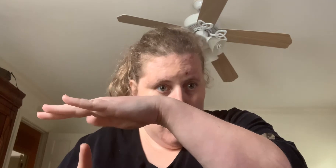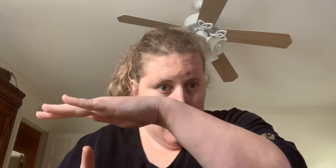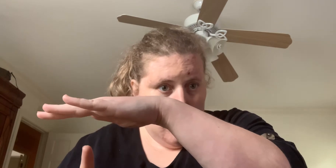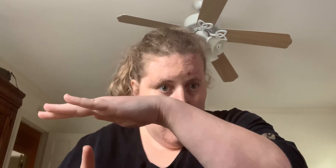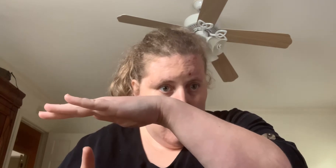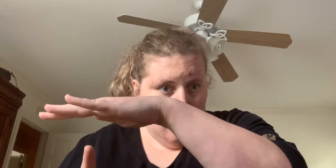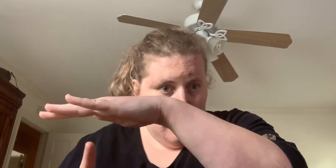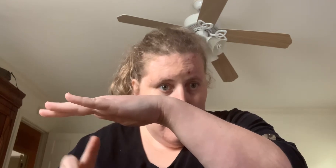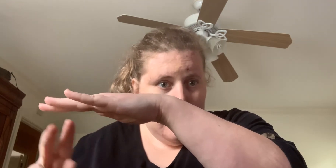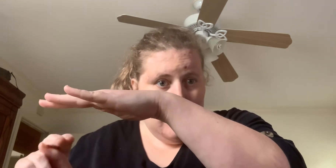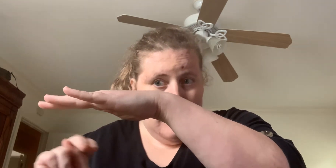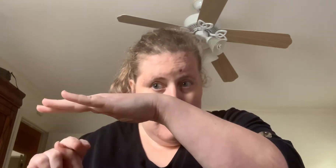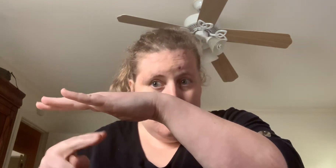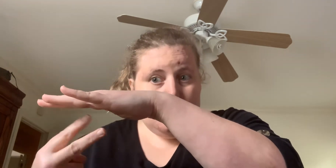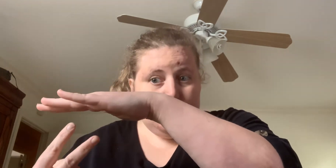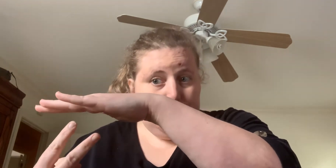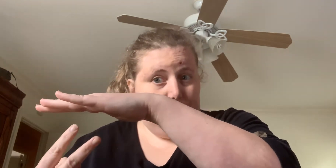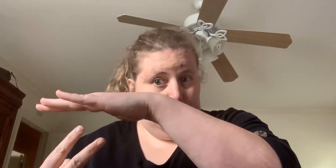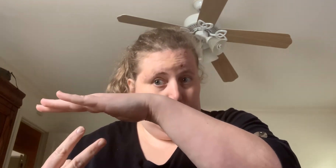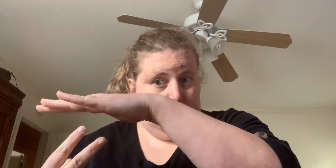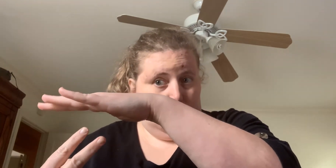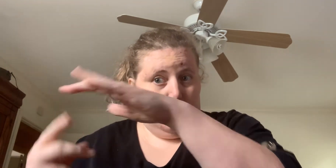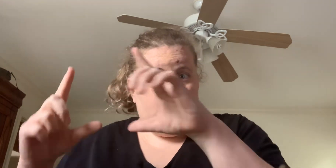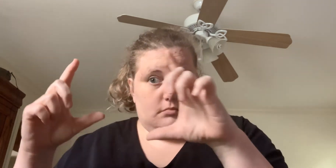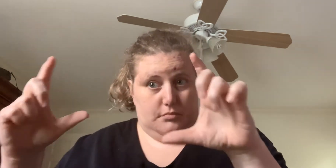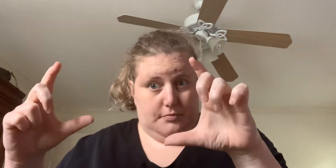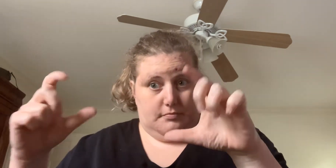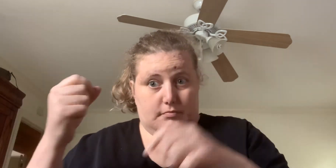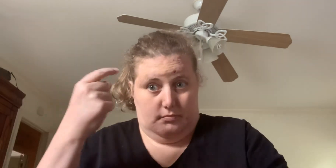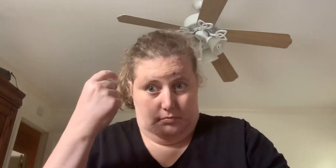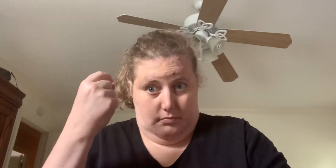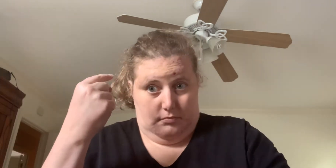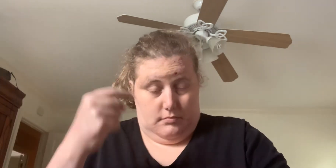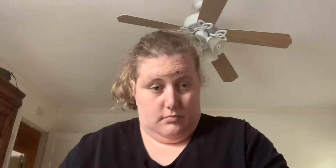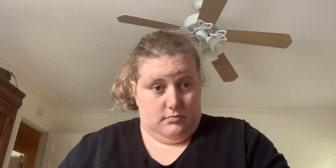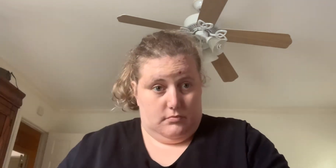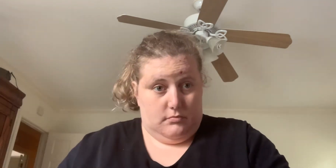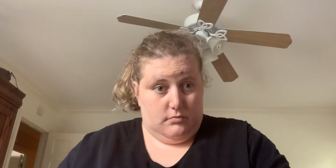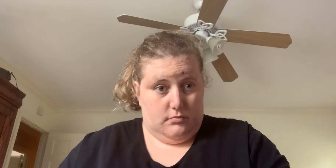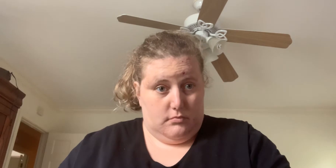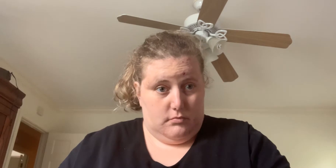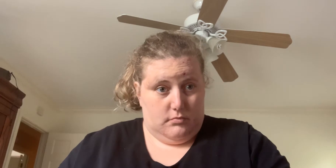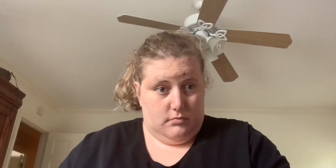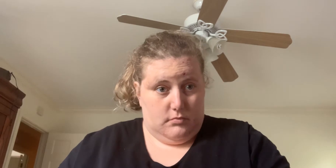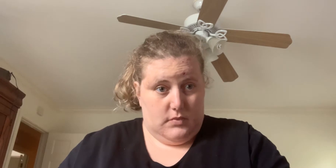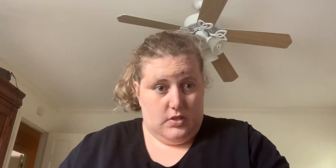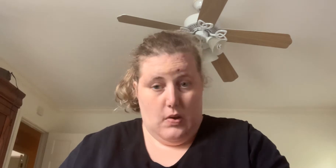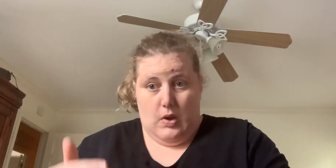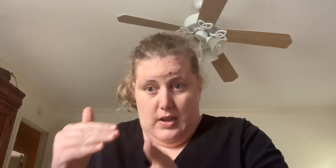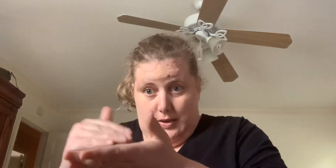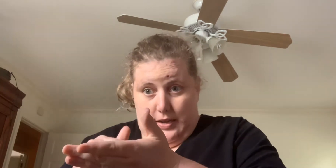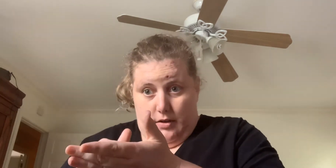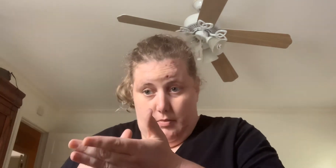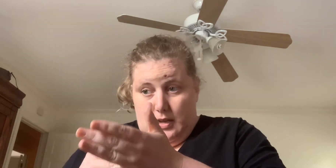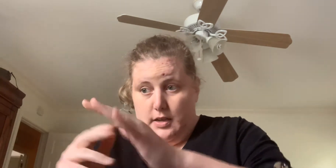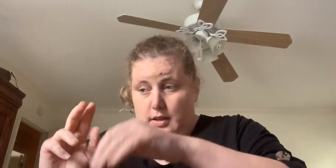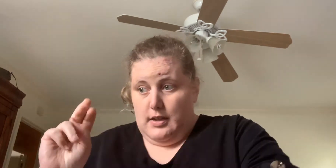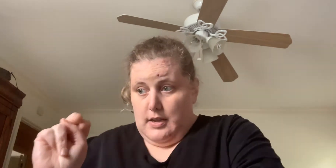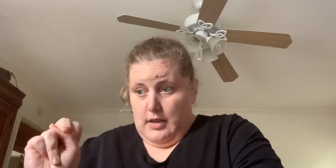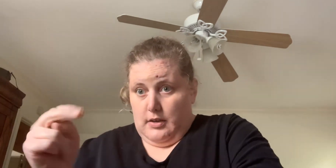of N2. So our relationship is 3 to 1 for